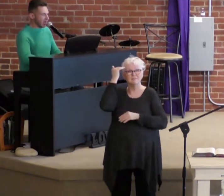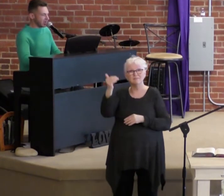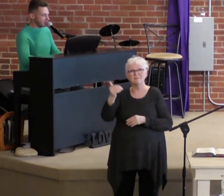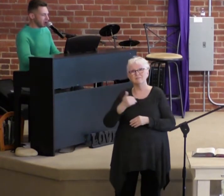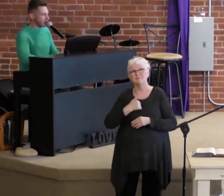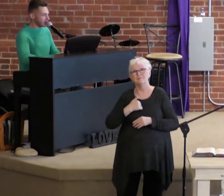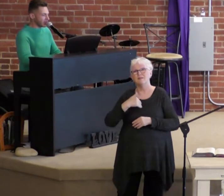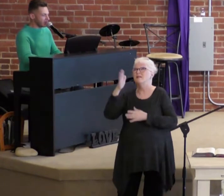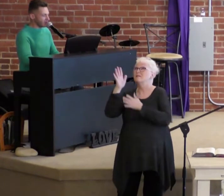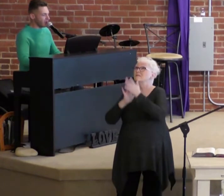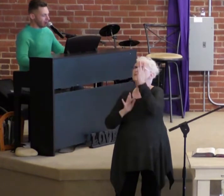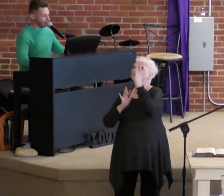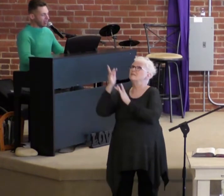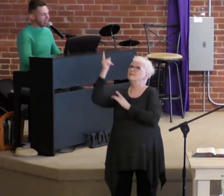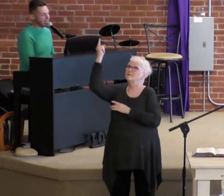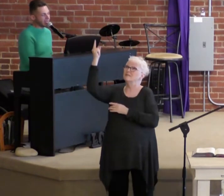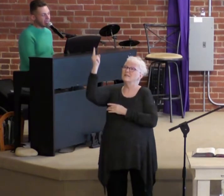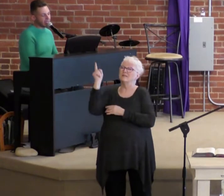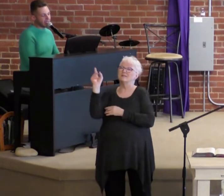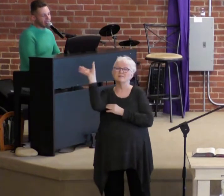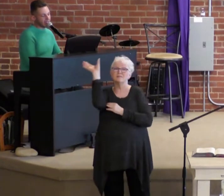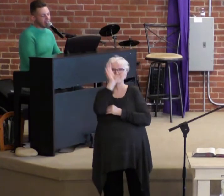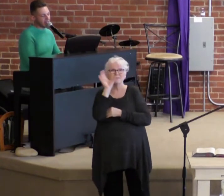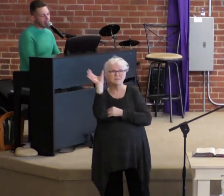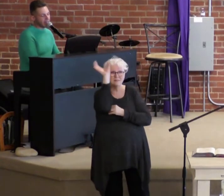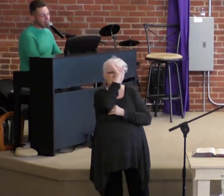He came looking for me.